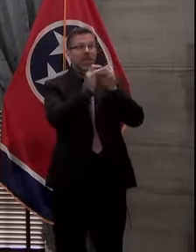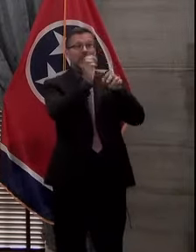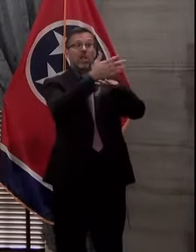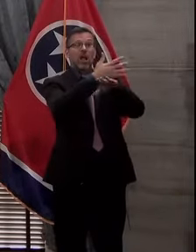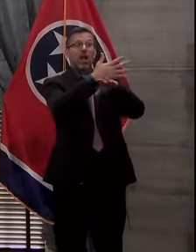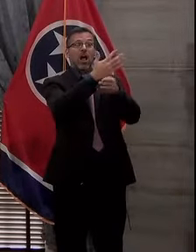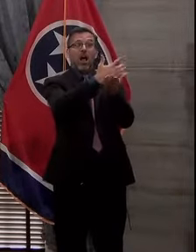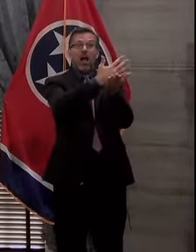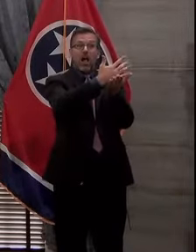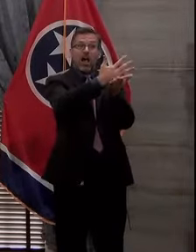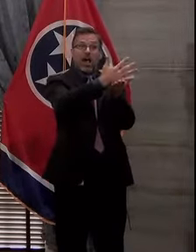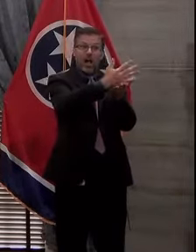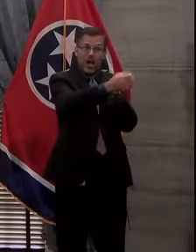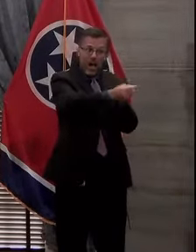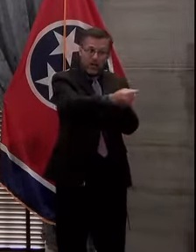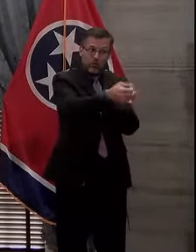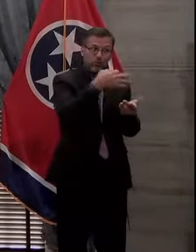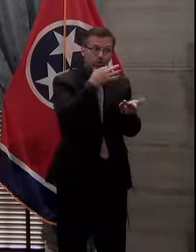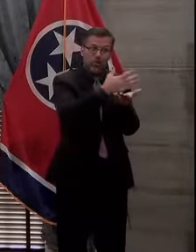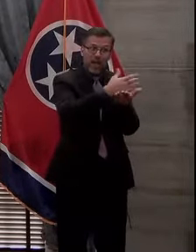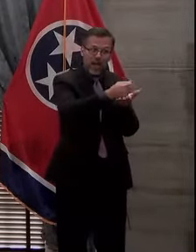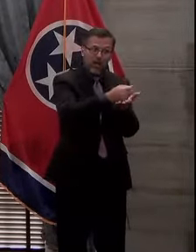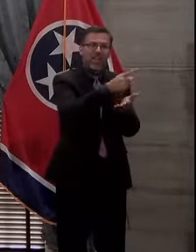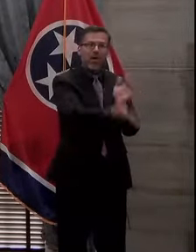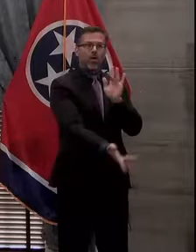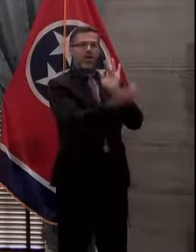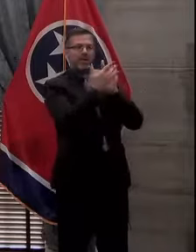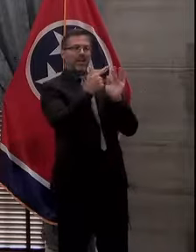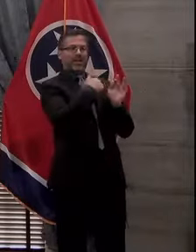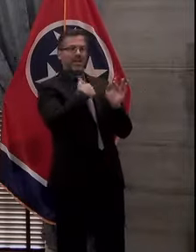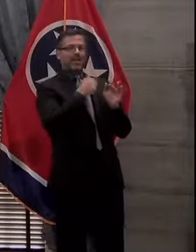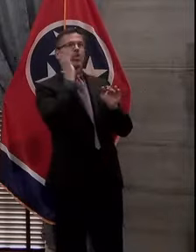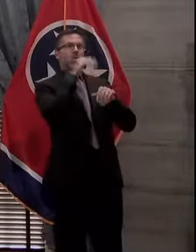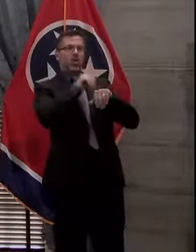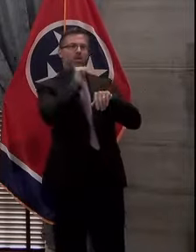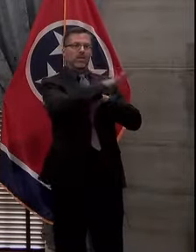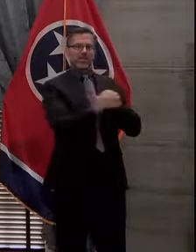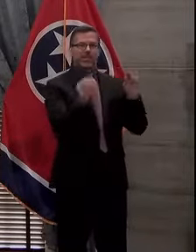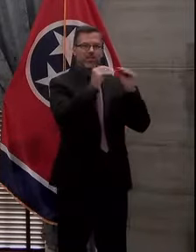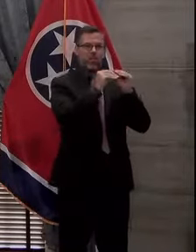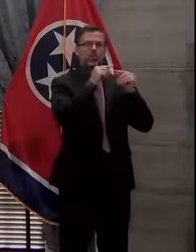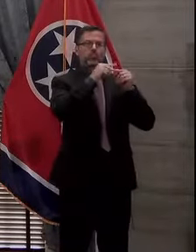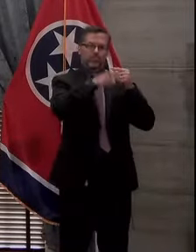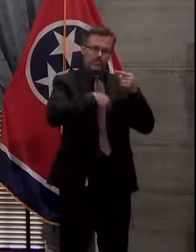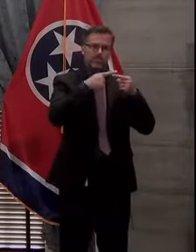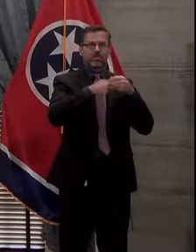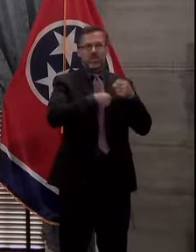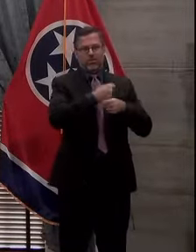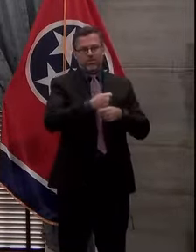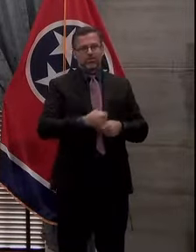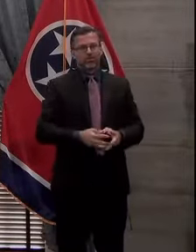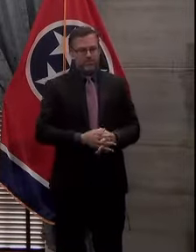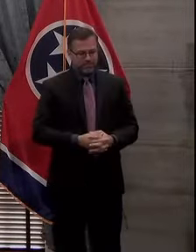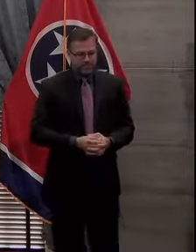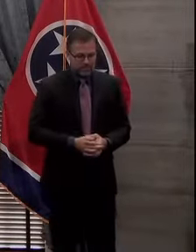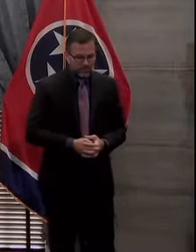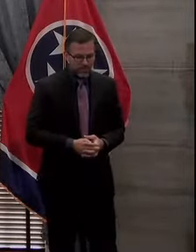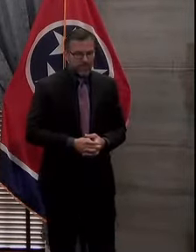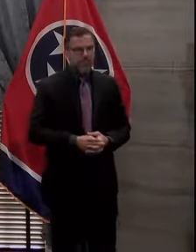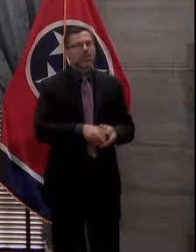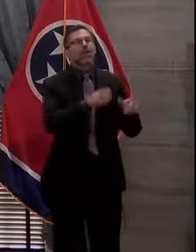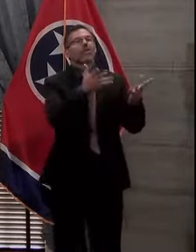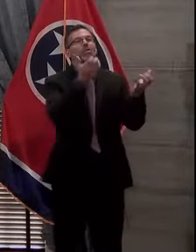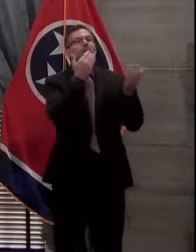and reorder. And that way, all teachers and staff will have those critical materials throughout the school year. But today, and I want to thank